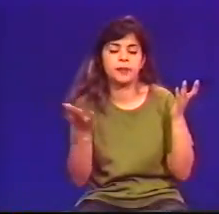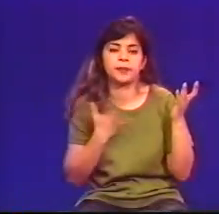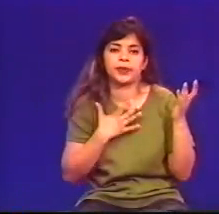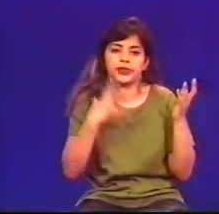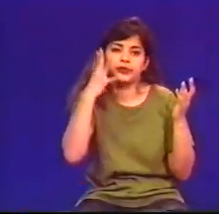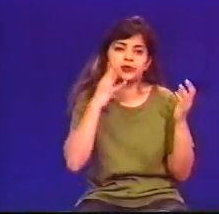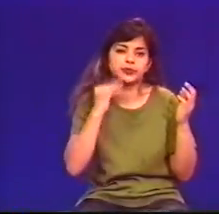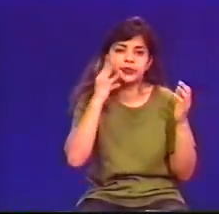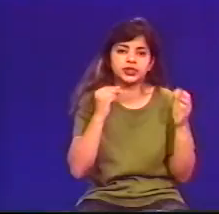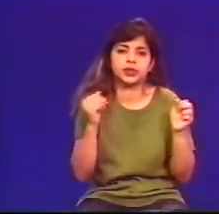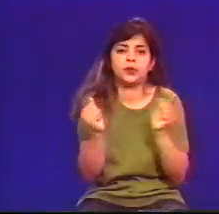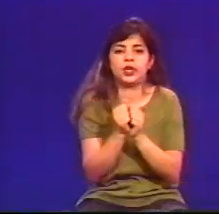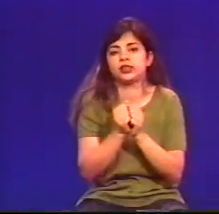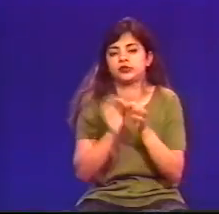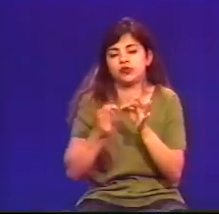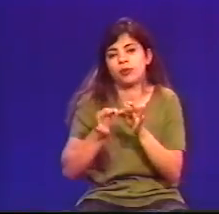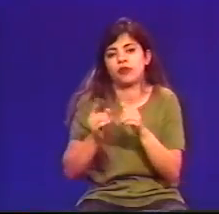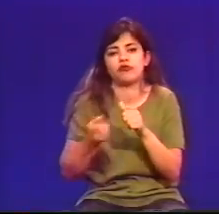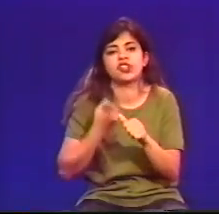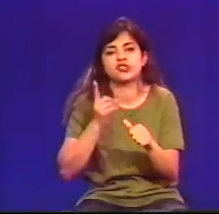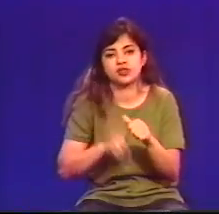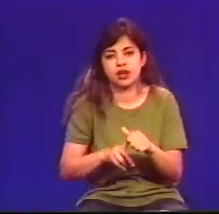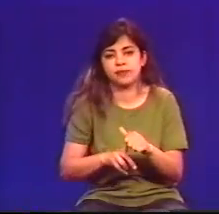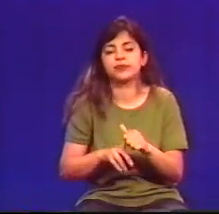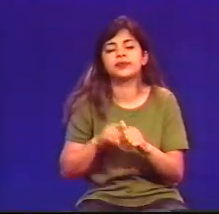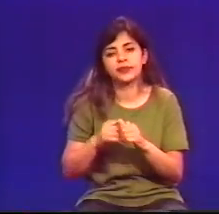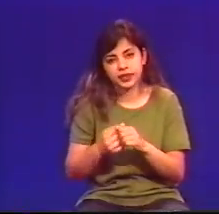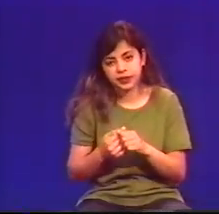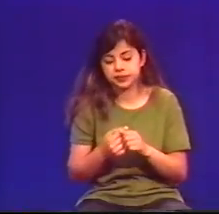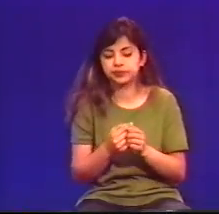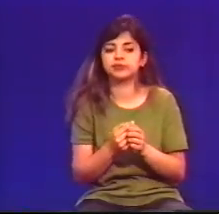Now I'd like to tell you a little bit about working with interpreters for the first time.